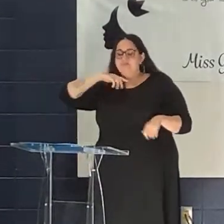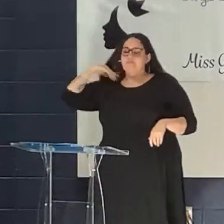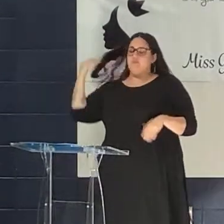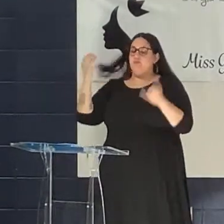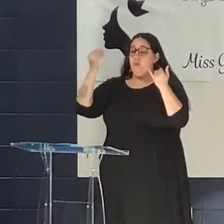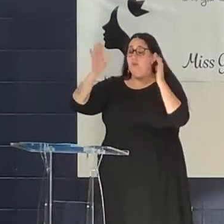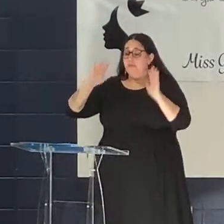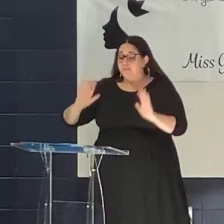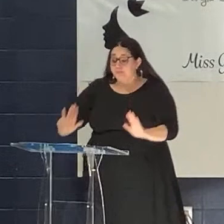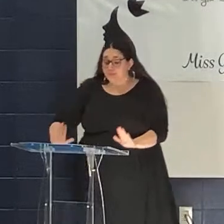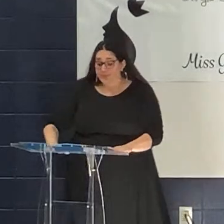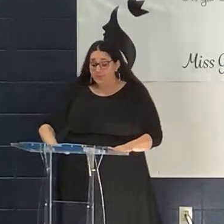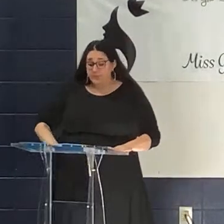future.